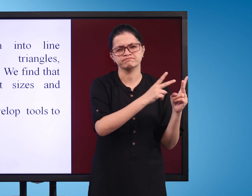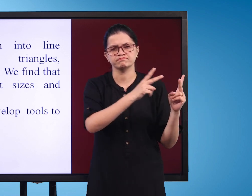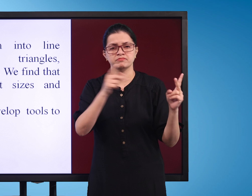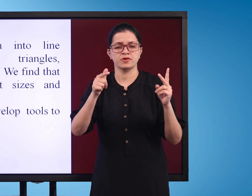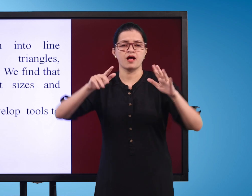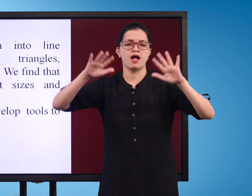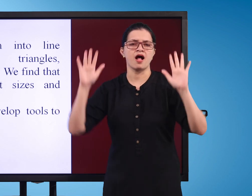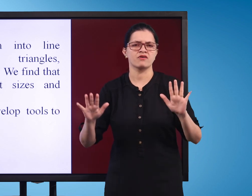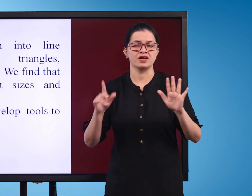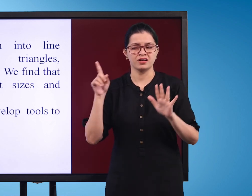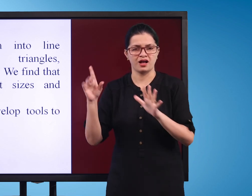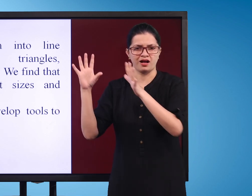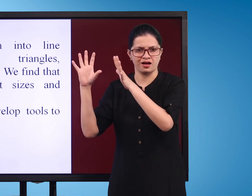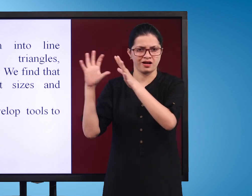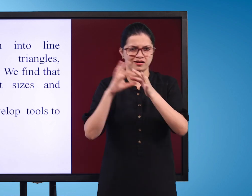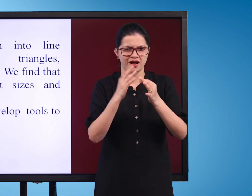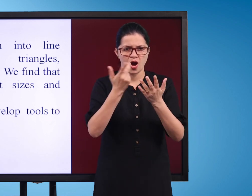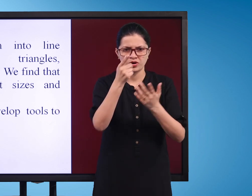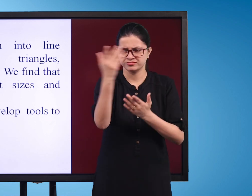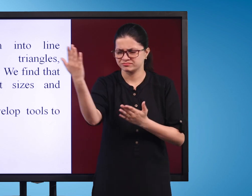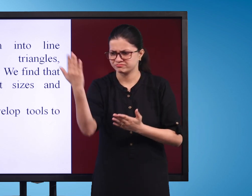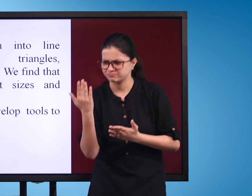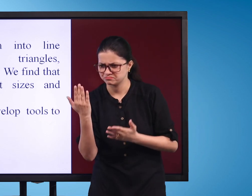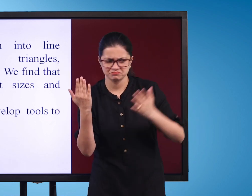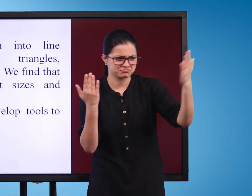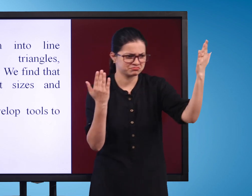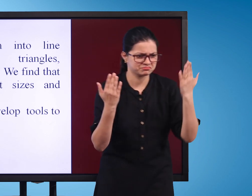Let us now try to develop tools to compare their sizes.